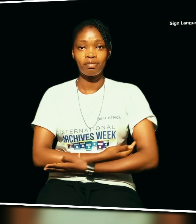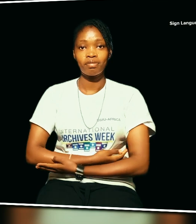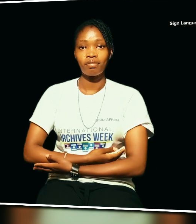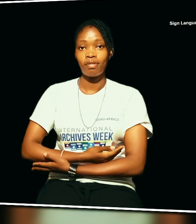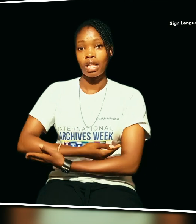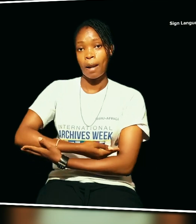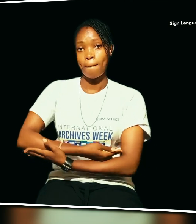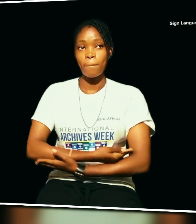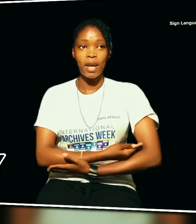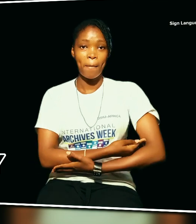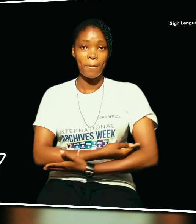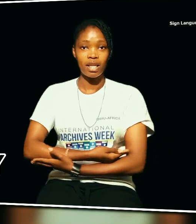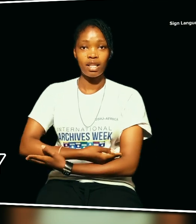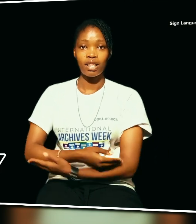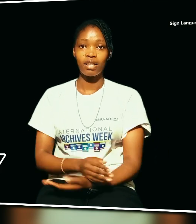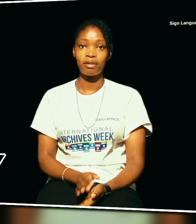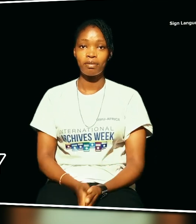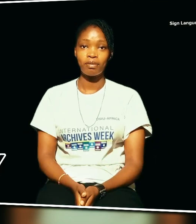baby,